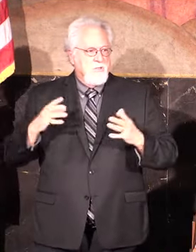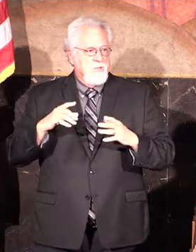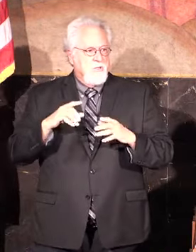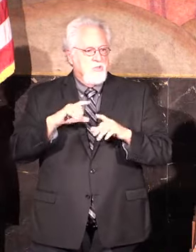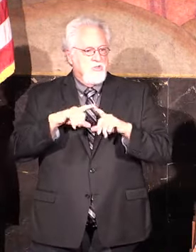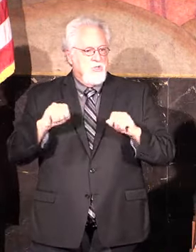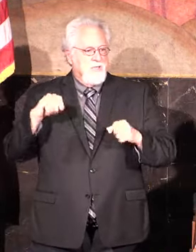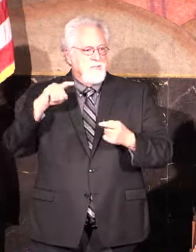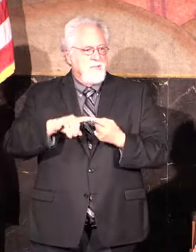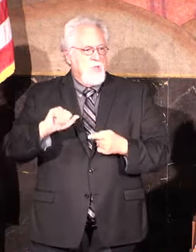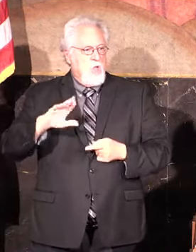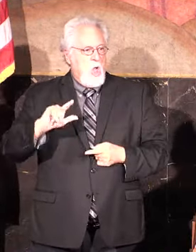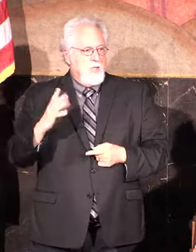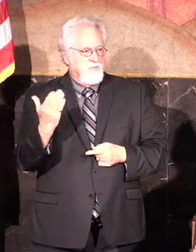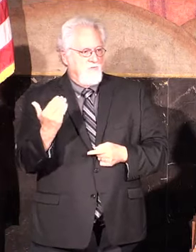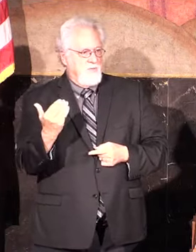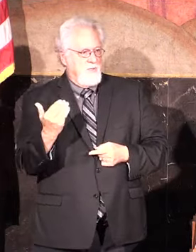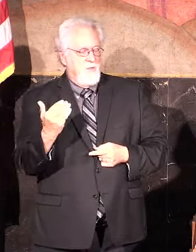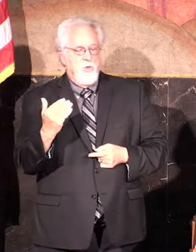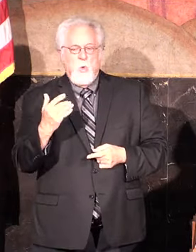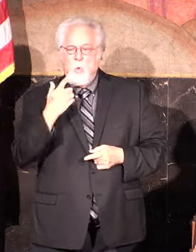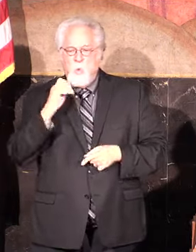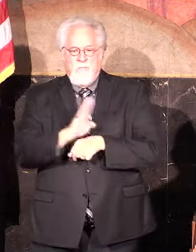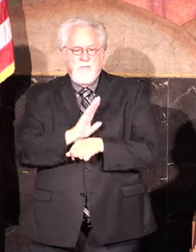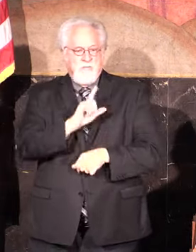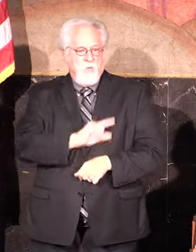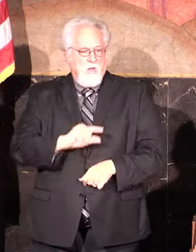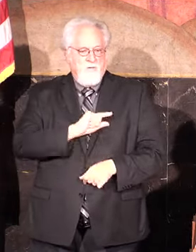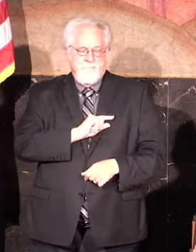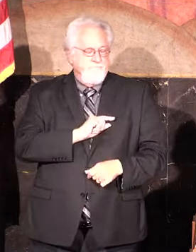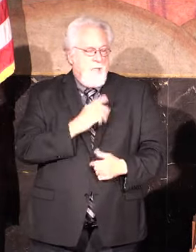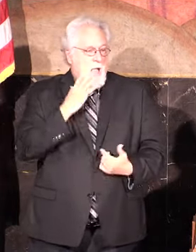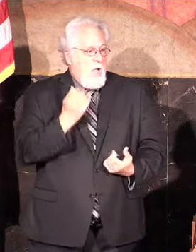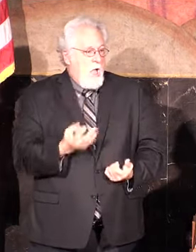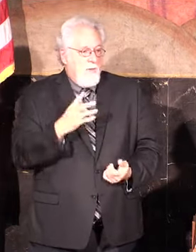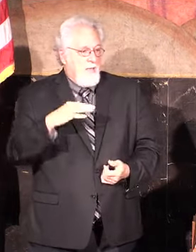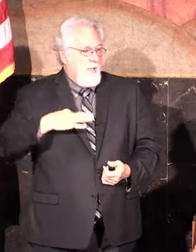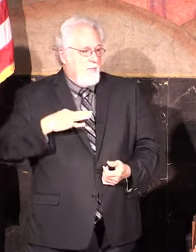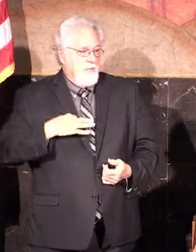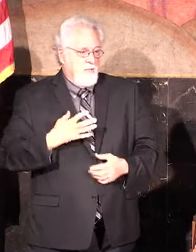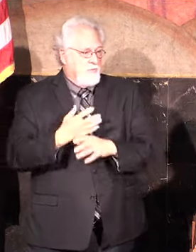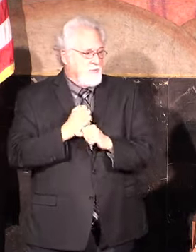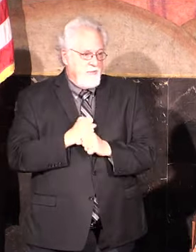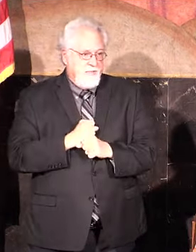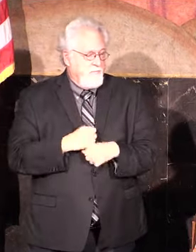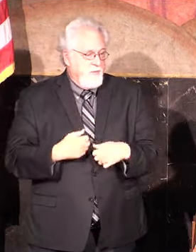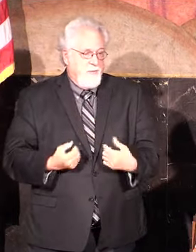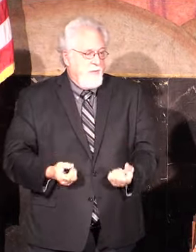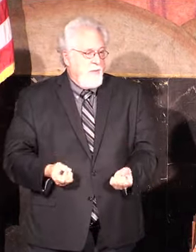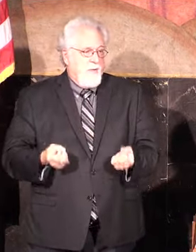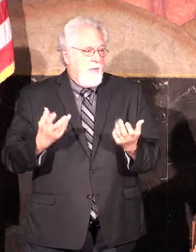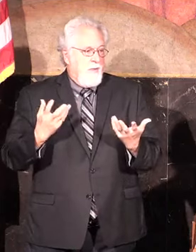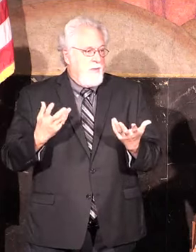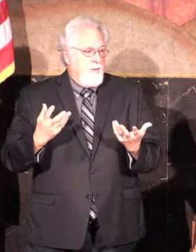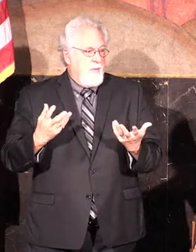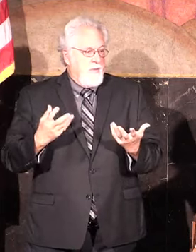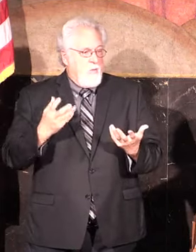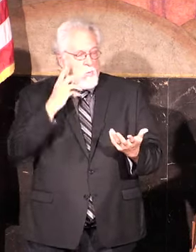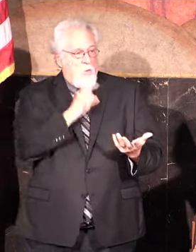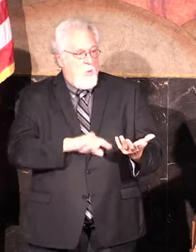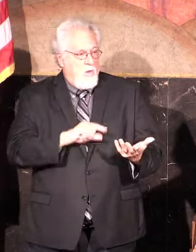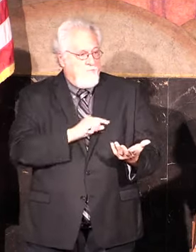15th. To qualifying businesses. I'm not sure how many applications they've received, how many of those applications will actually